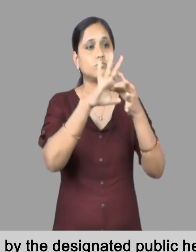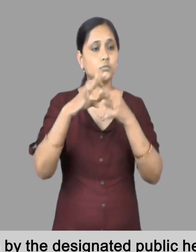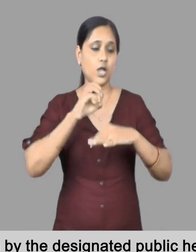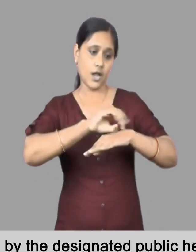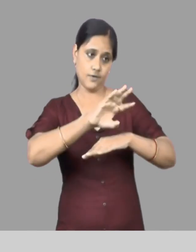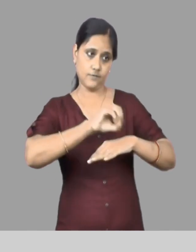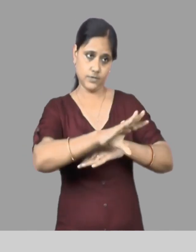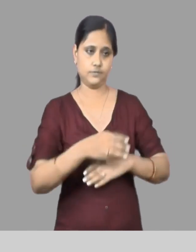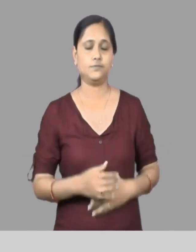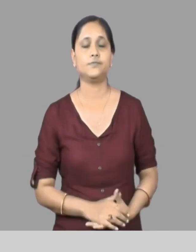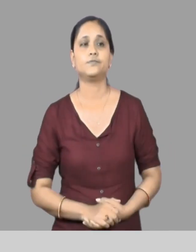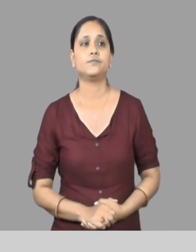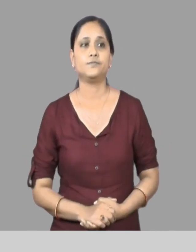disinfection.